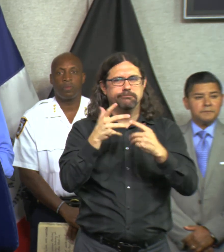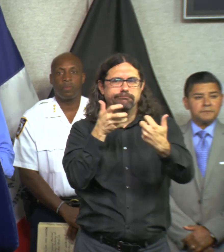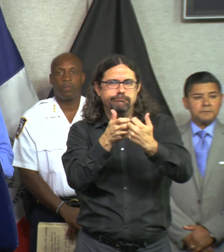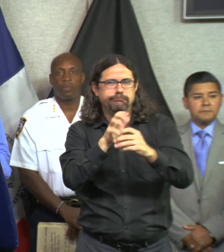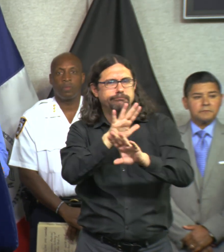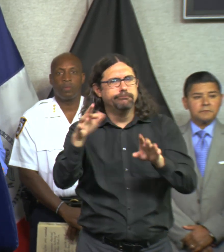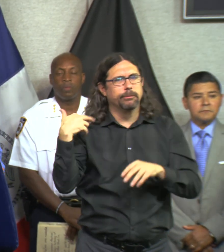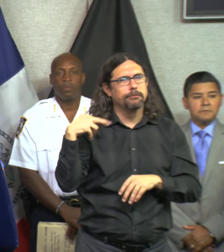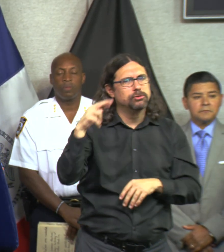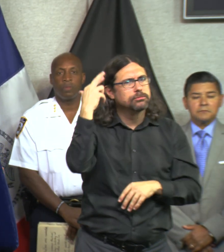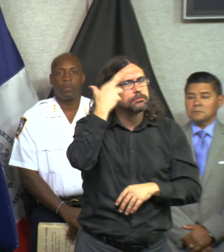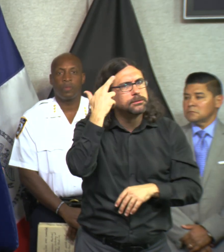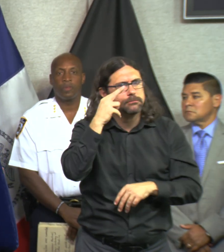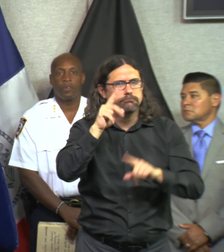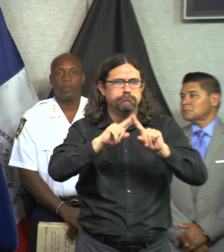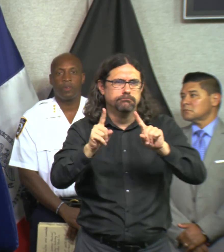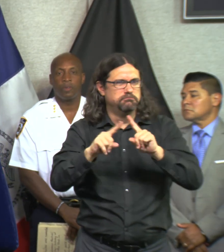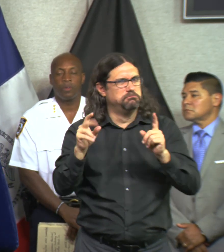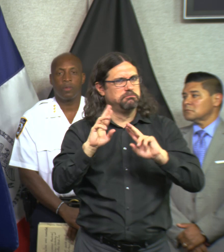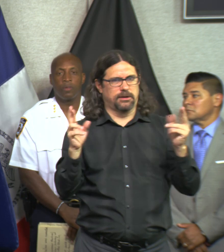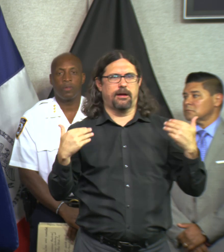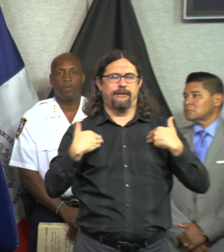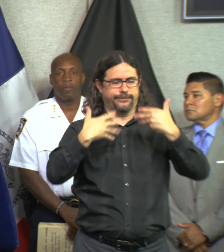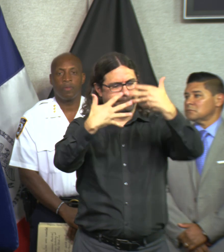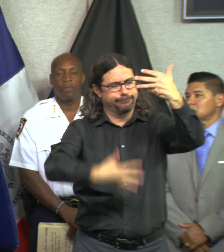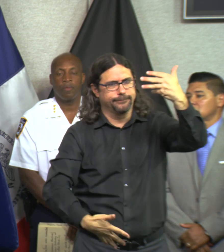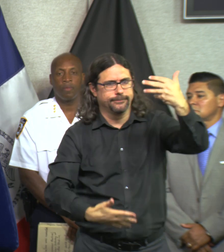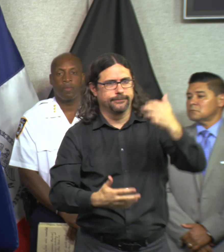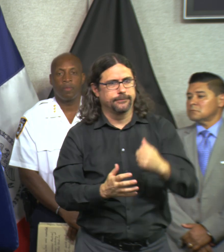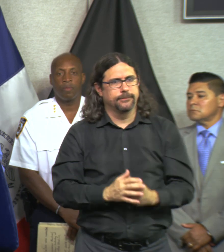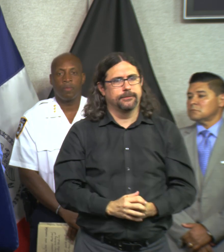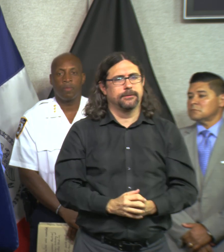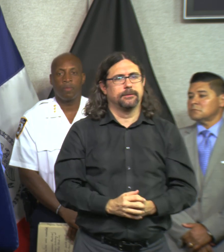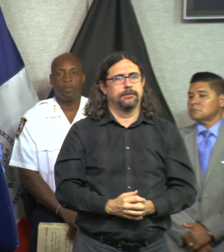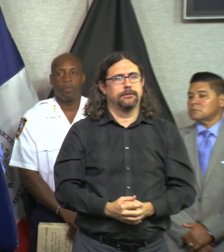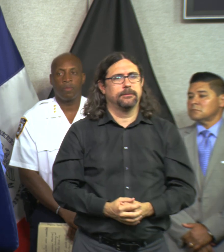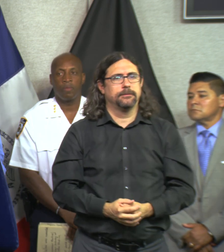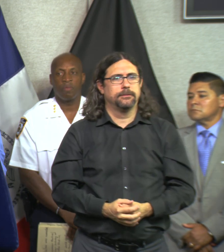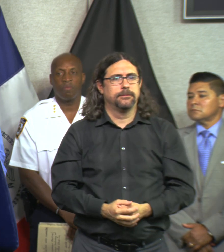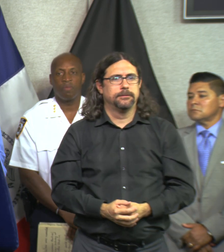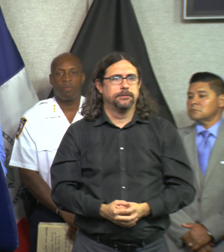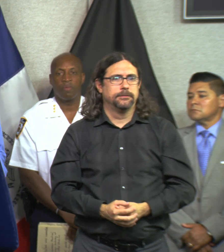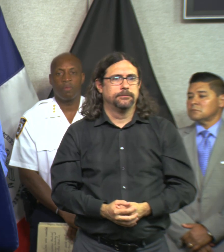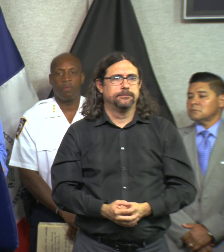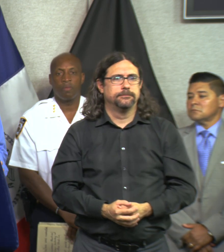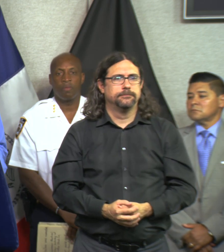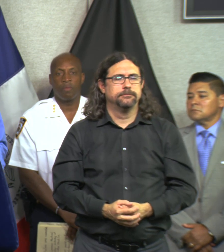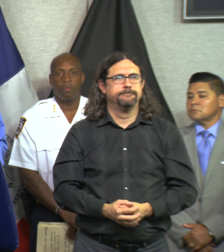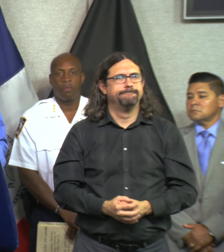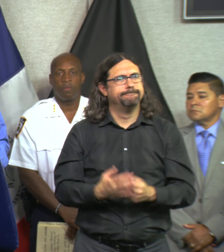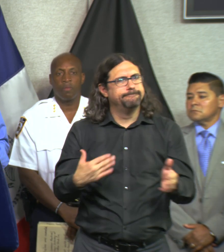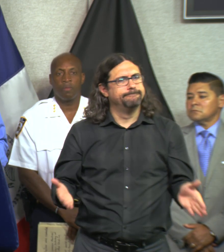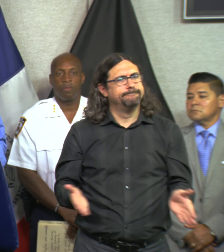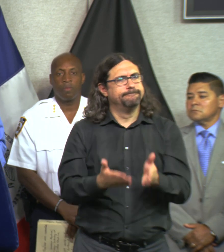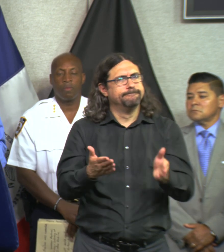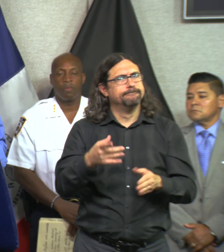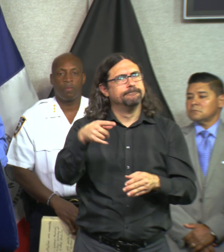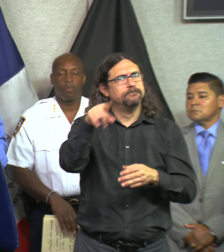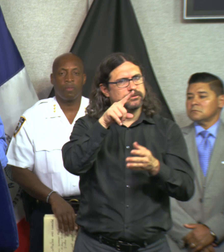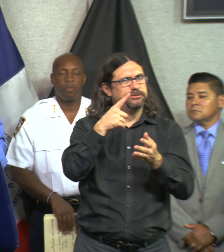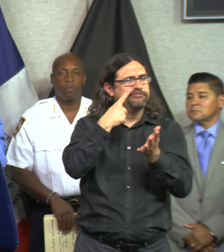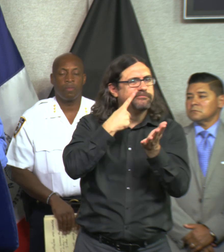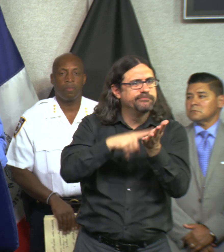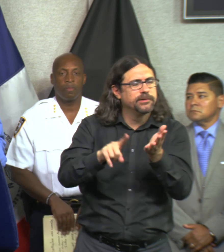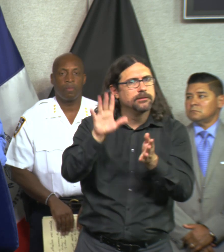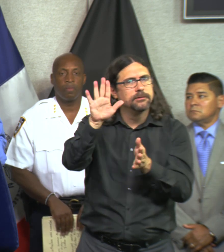Very important to check in with your neighbors. Check on your family members. Make sure everyone is safe. If they need